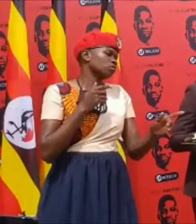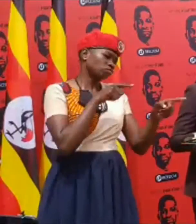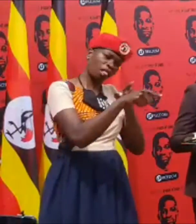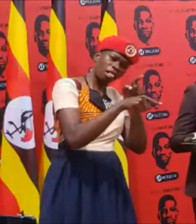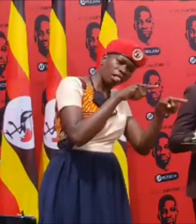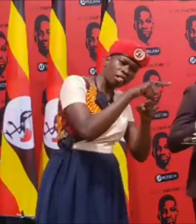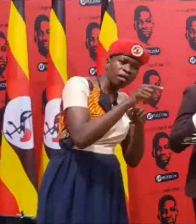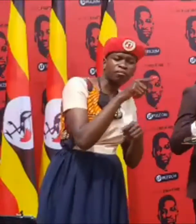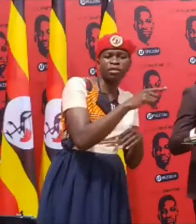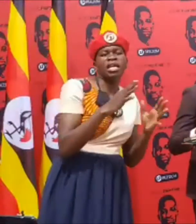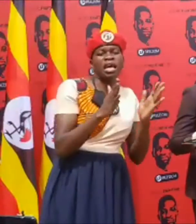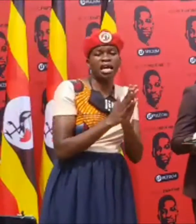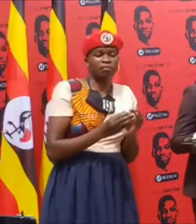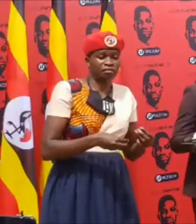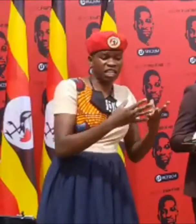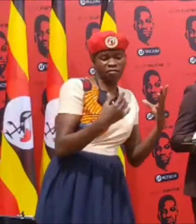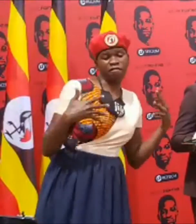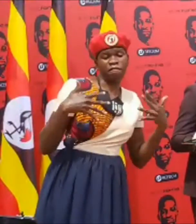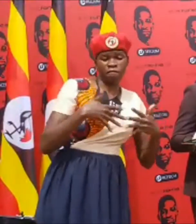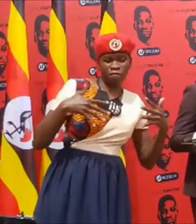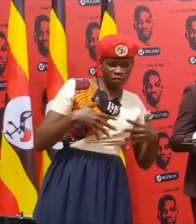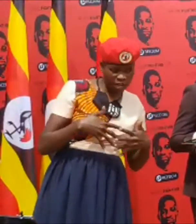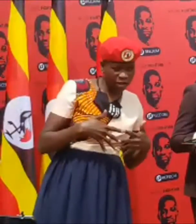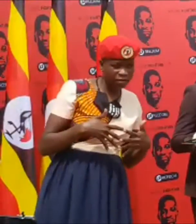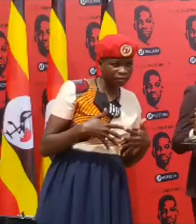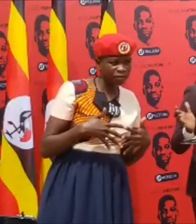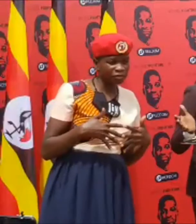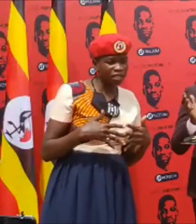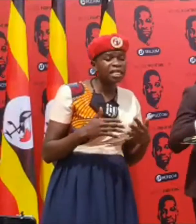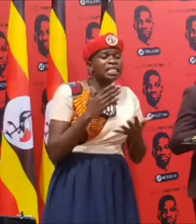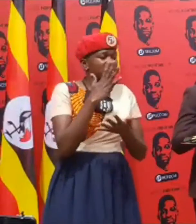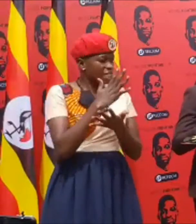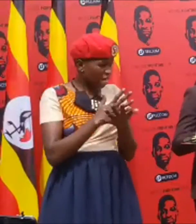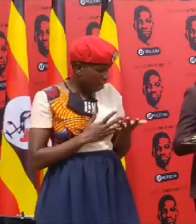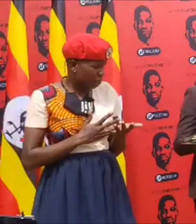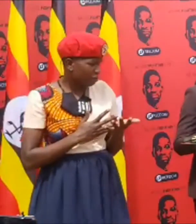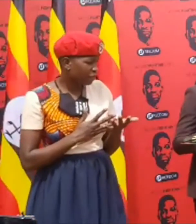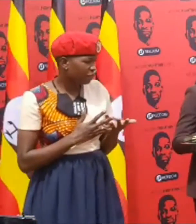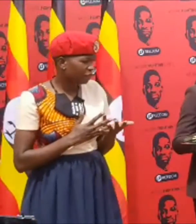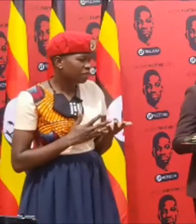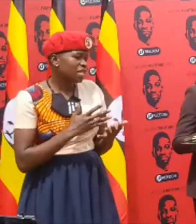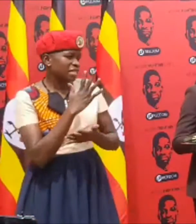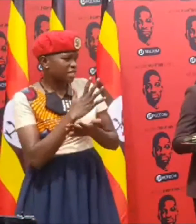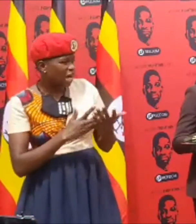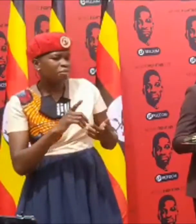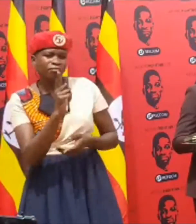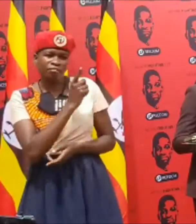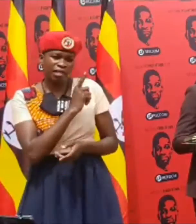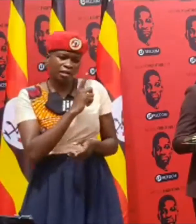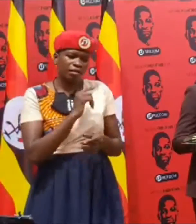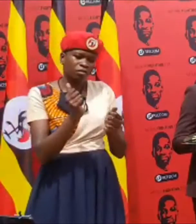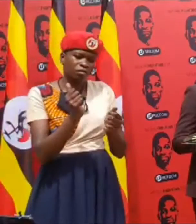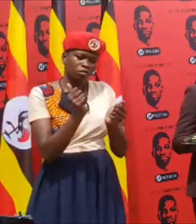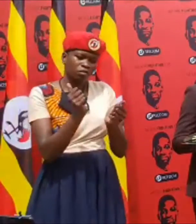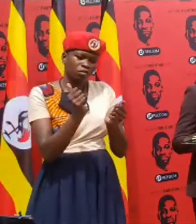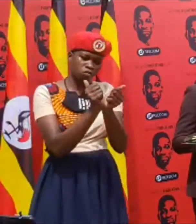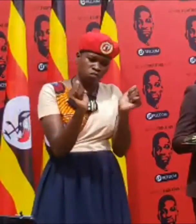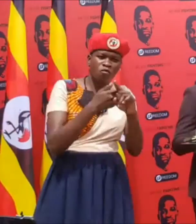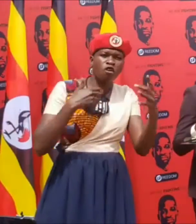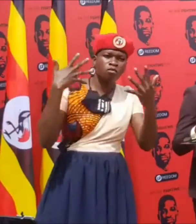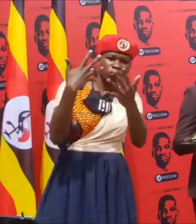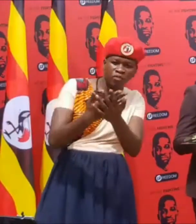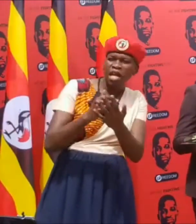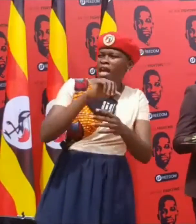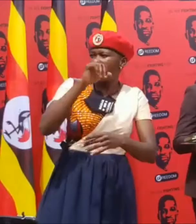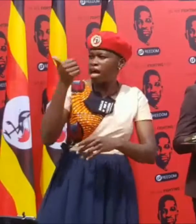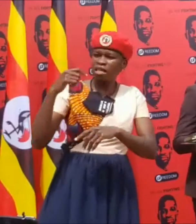to instill fear in them. Some have, luckily been able to come out of jail. Some are still there. We are